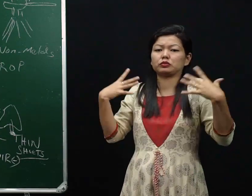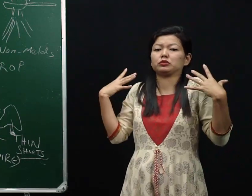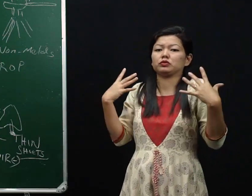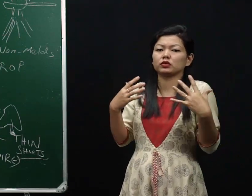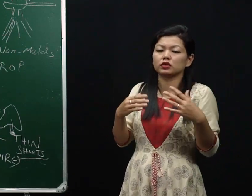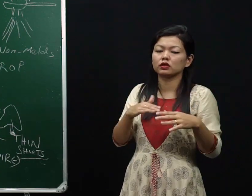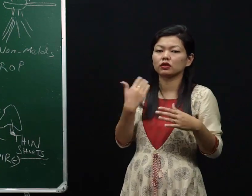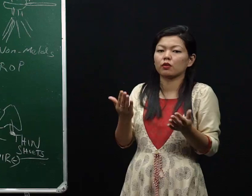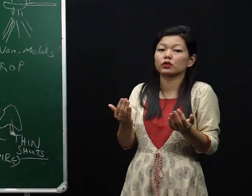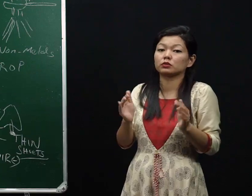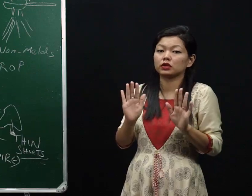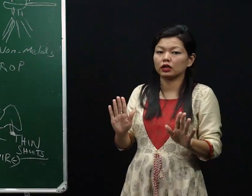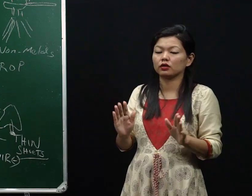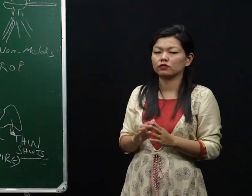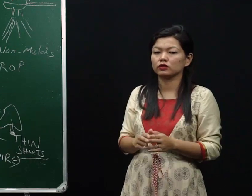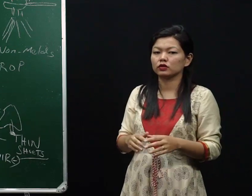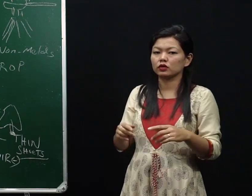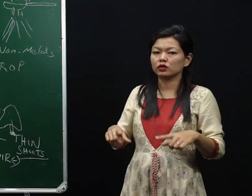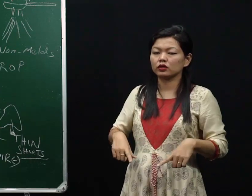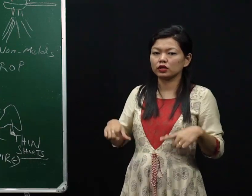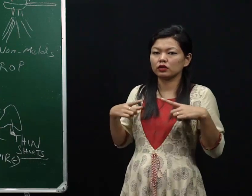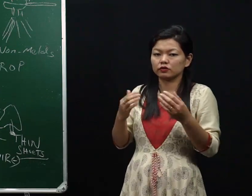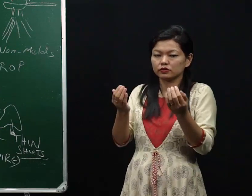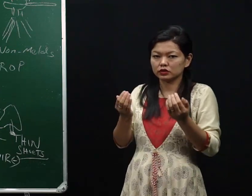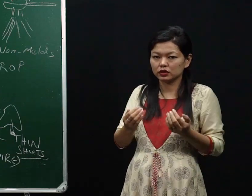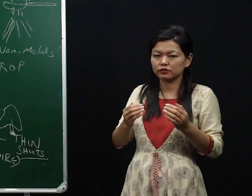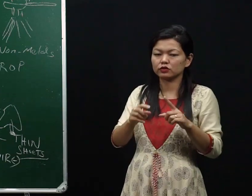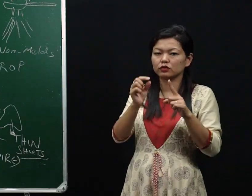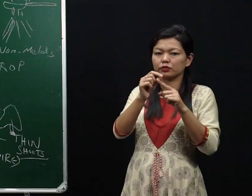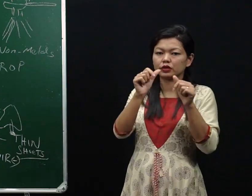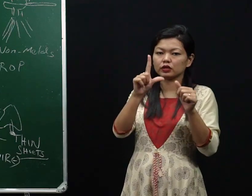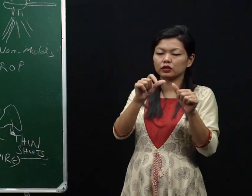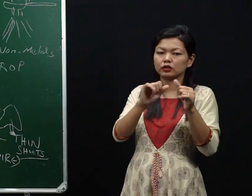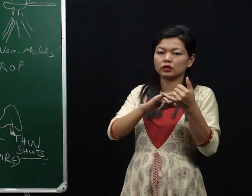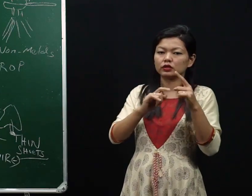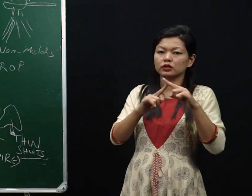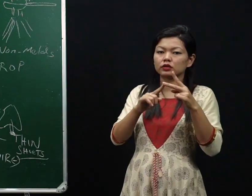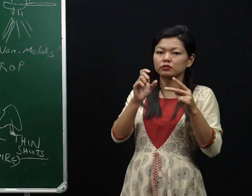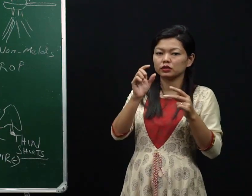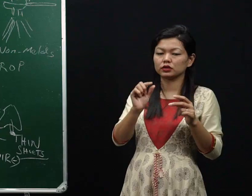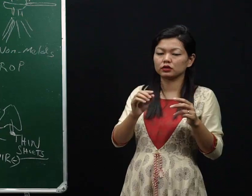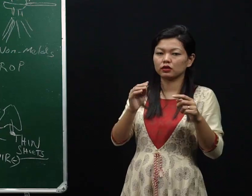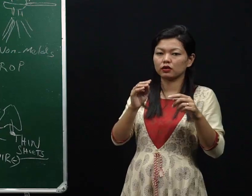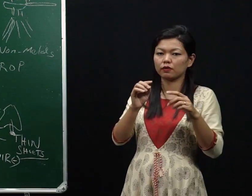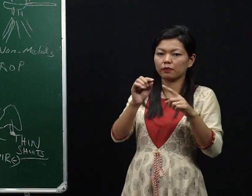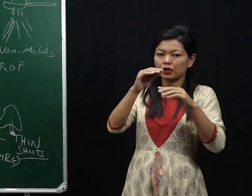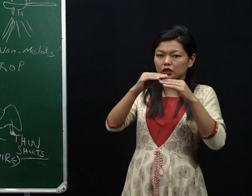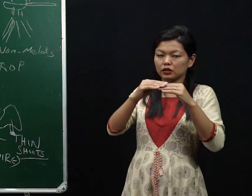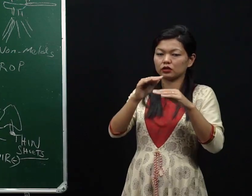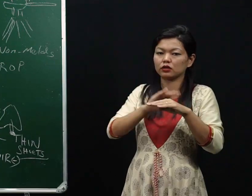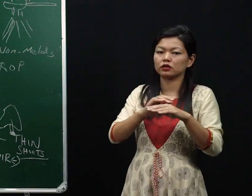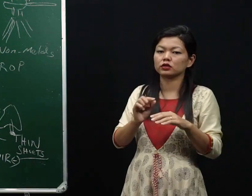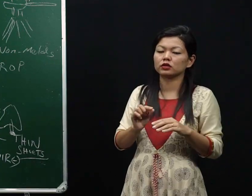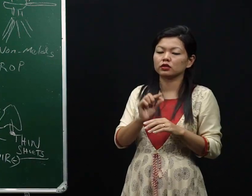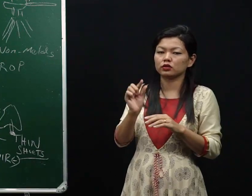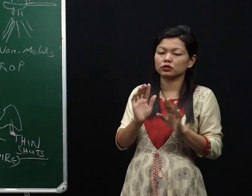bad conductors of electricity. Clear? So students, make a note of all these points. We are done with the physical property. And